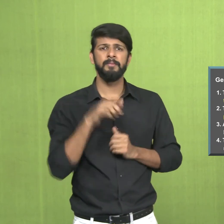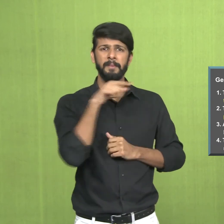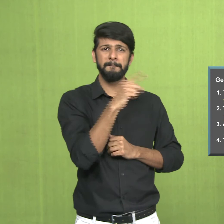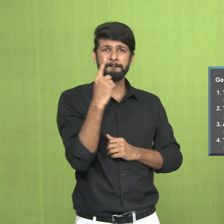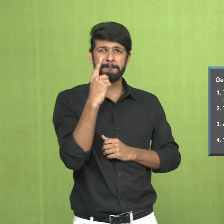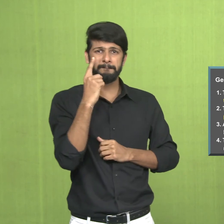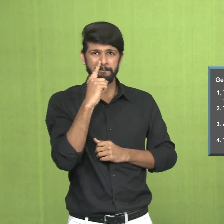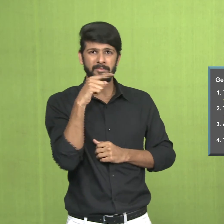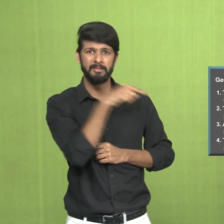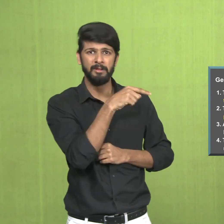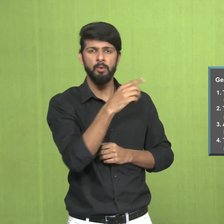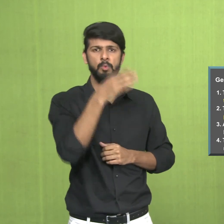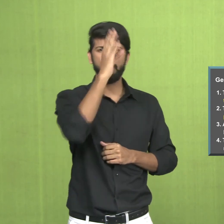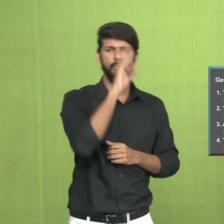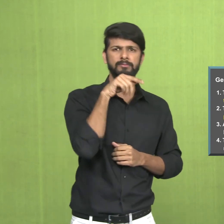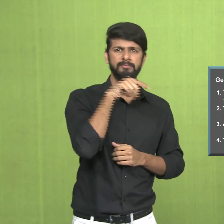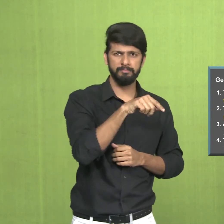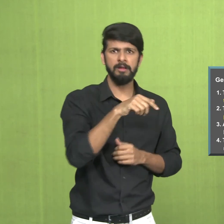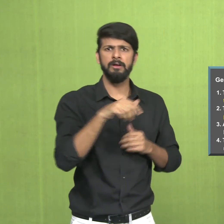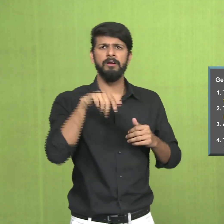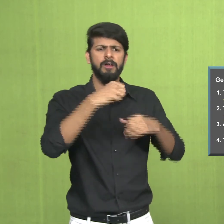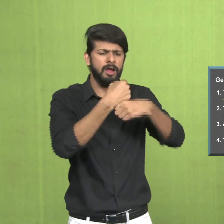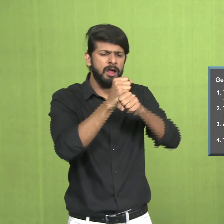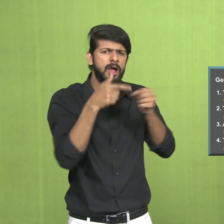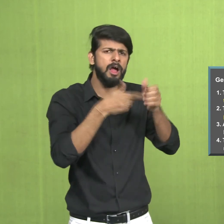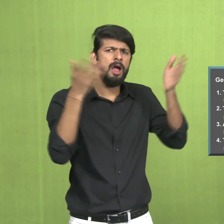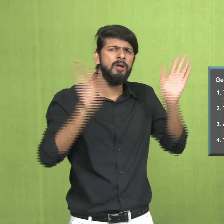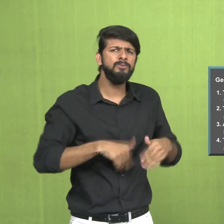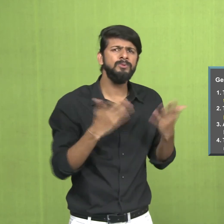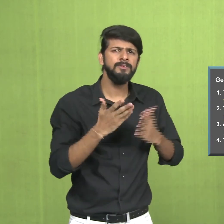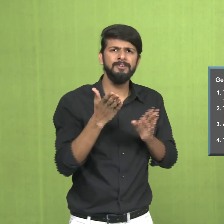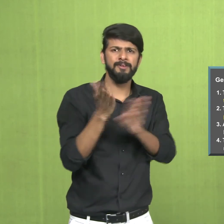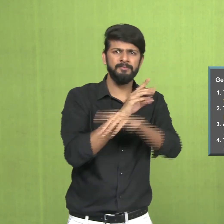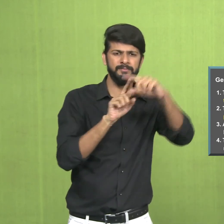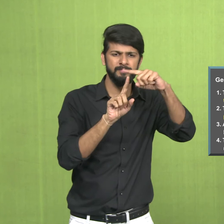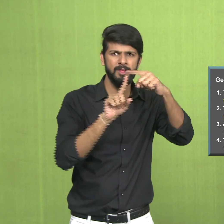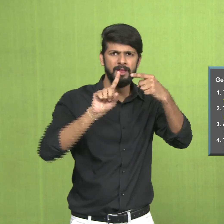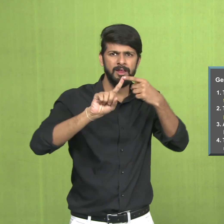The general description of this sculpture: the Mother Goddess figurine is made of